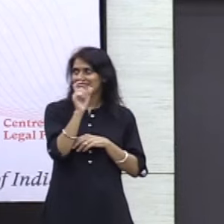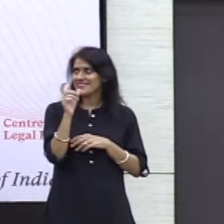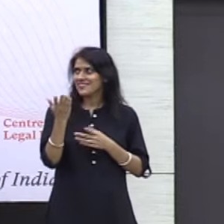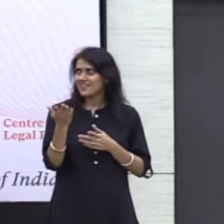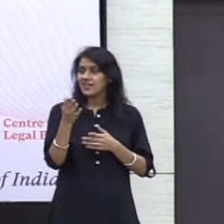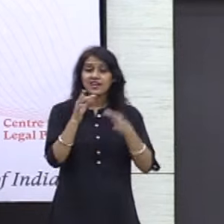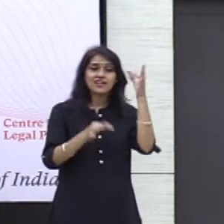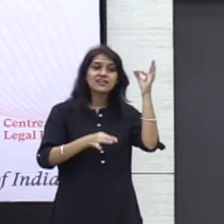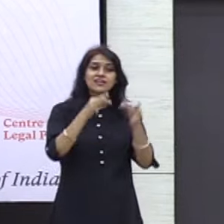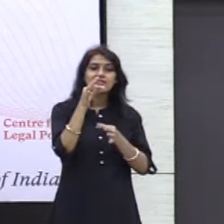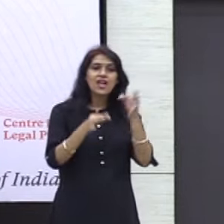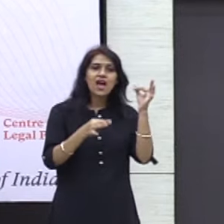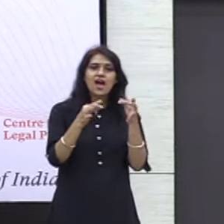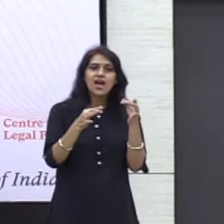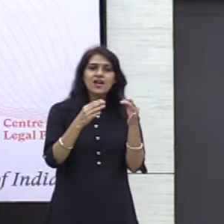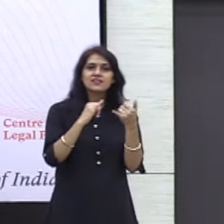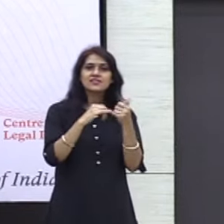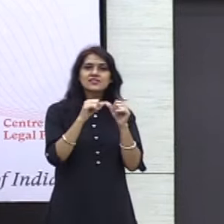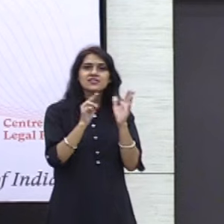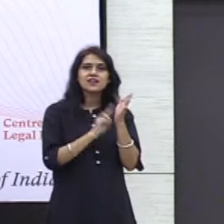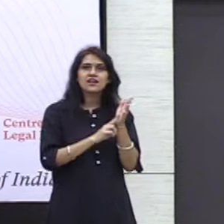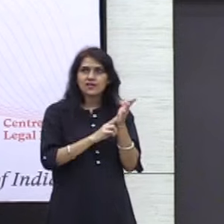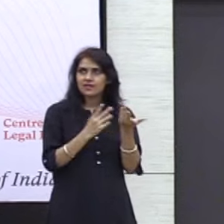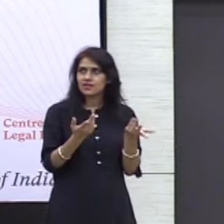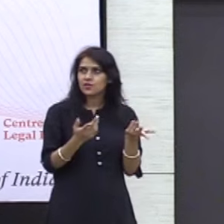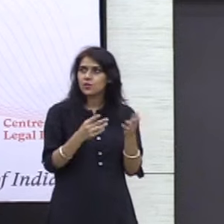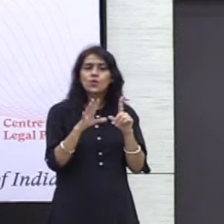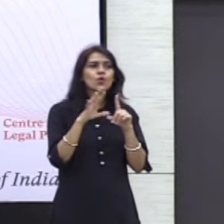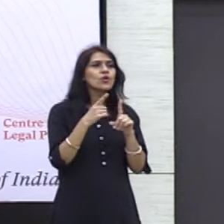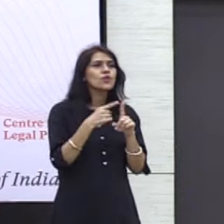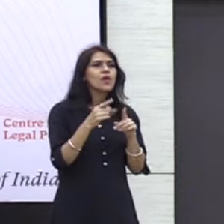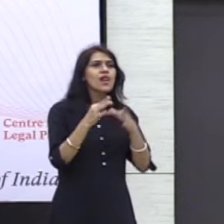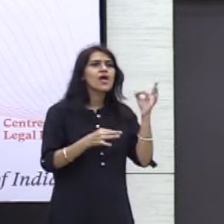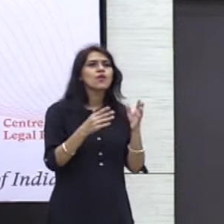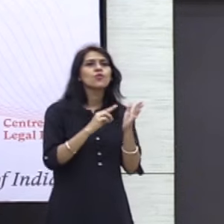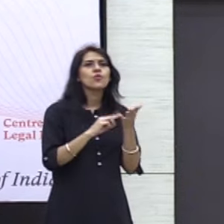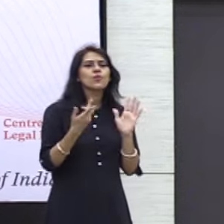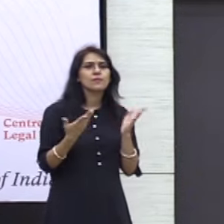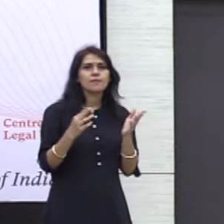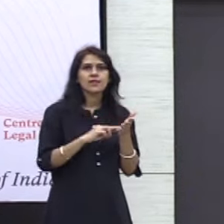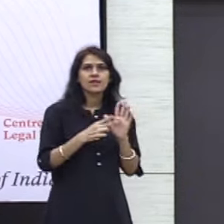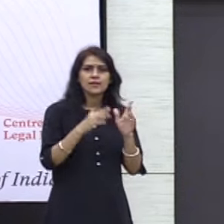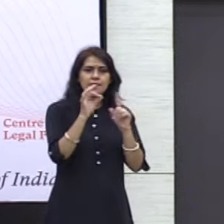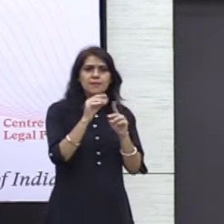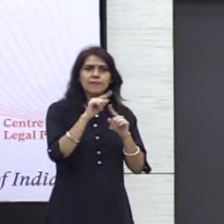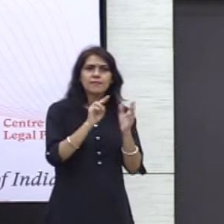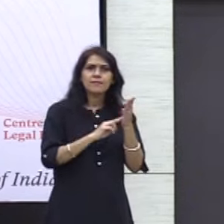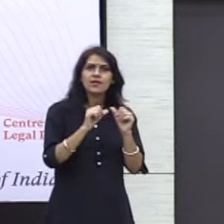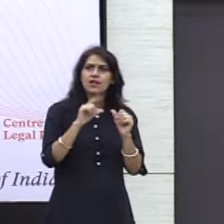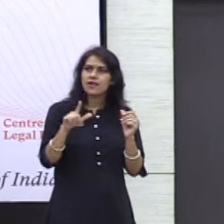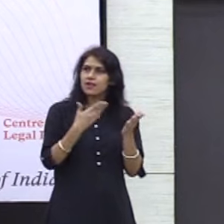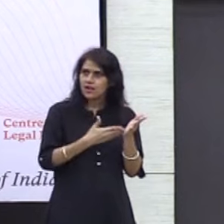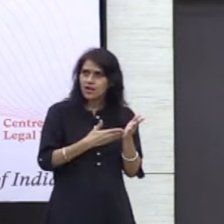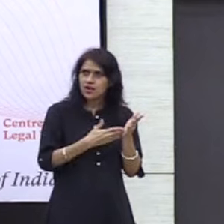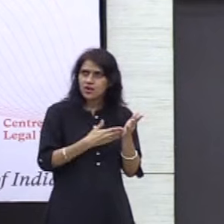I don't understand that. But what has Nyaya got to do with it? A penal code is meant to punish